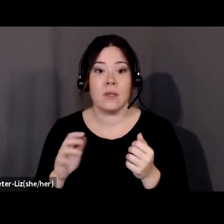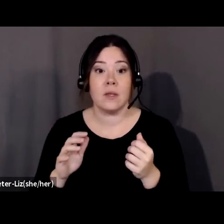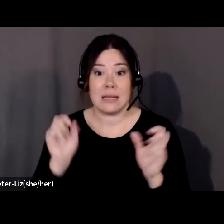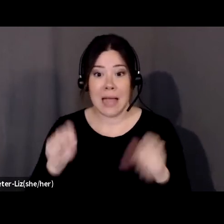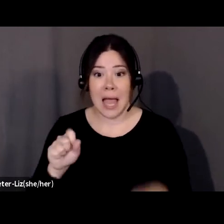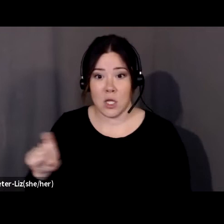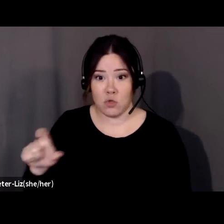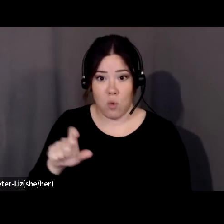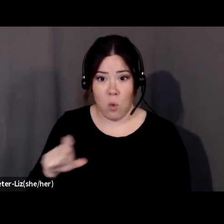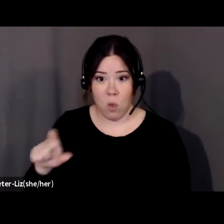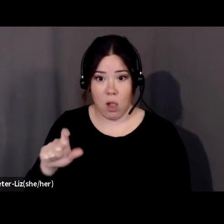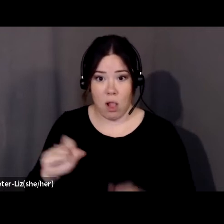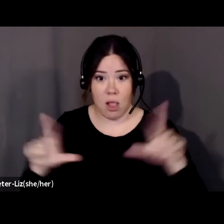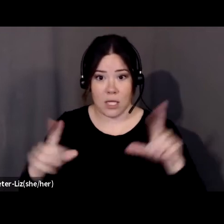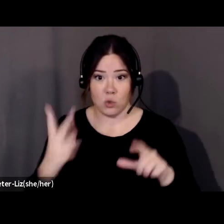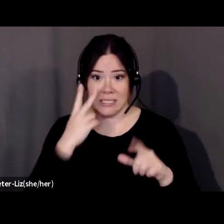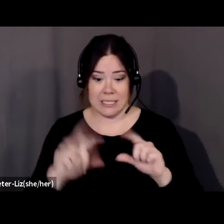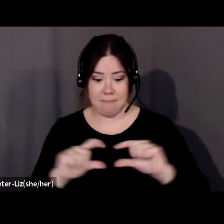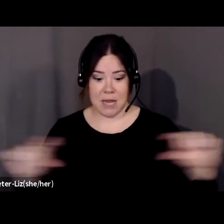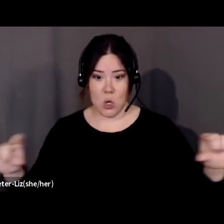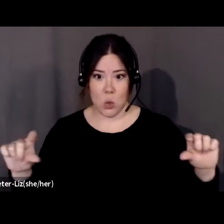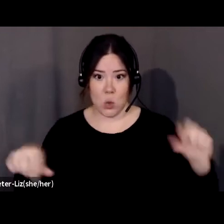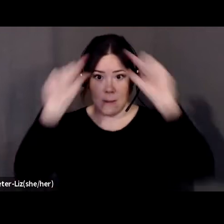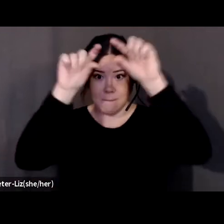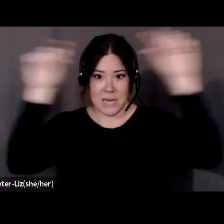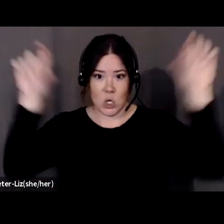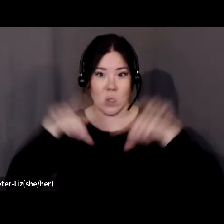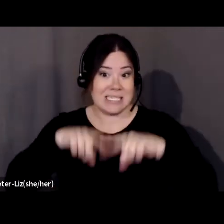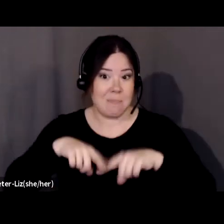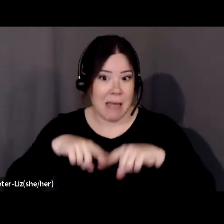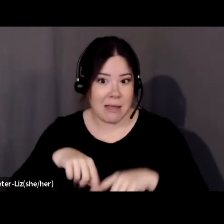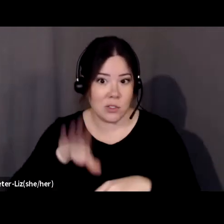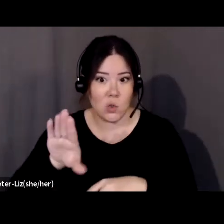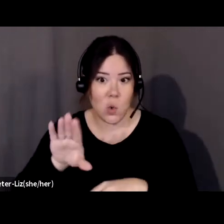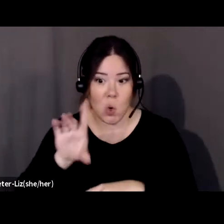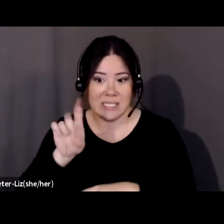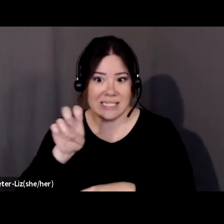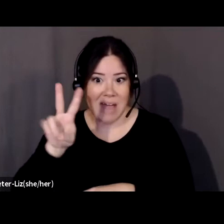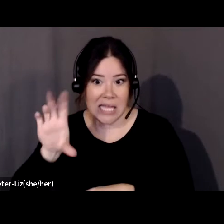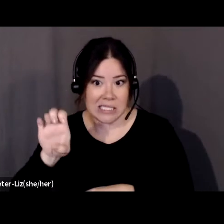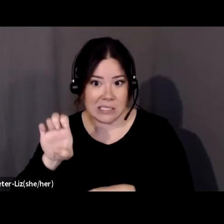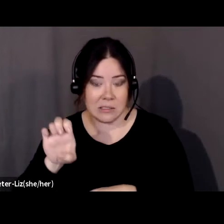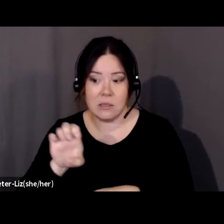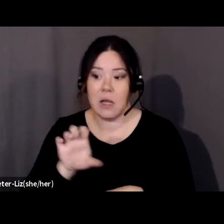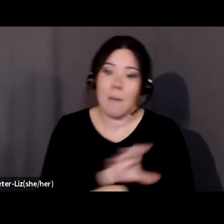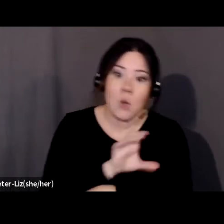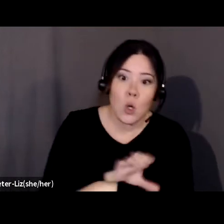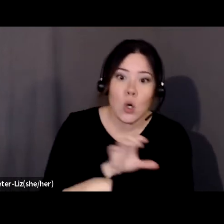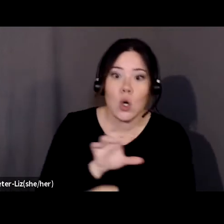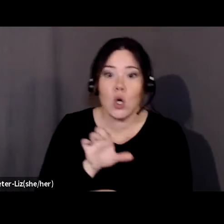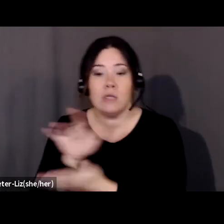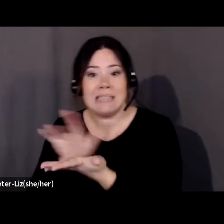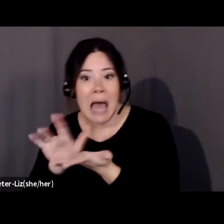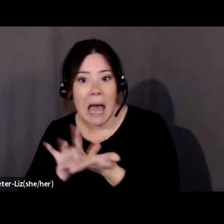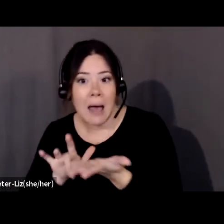screen to find menu bar pop-ups. Depending on what you're using, whether that's a computer, tablet, phone, you can find